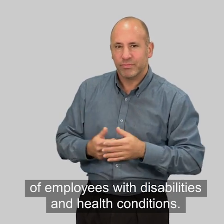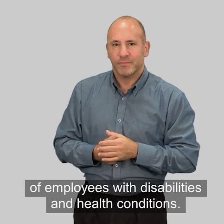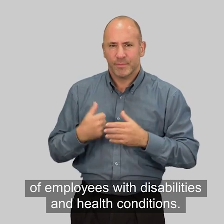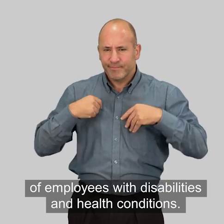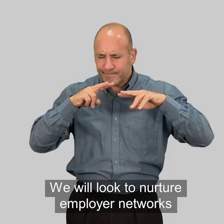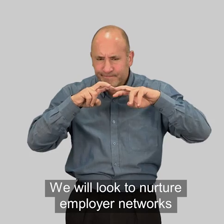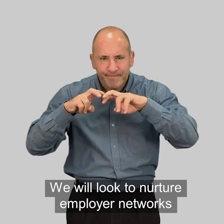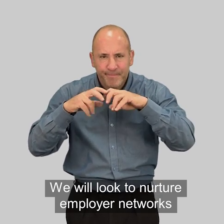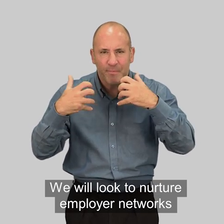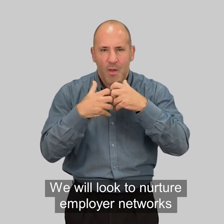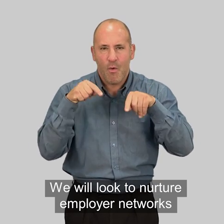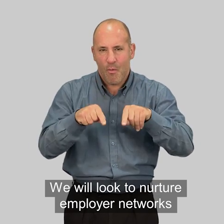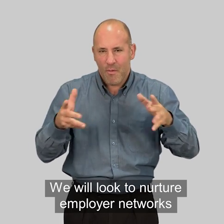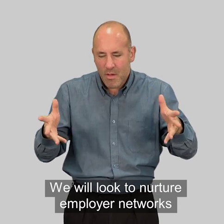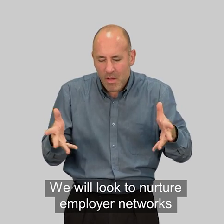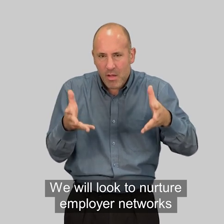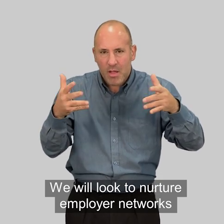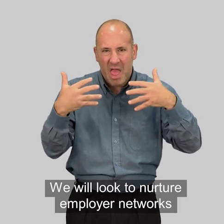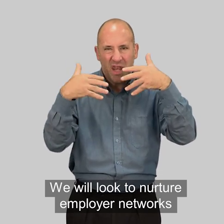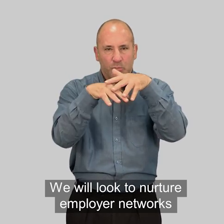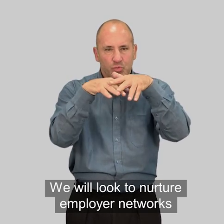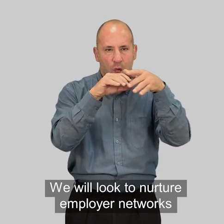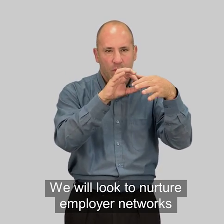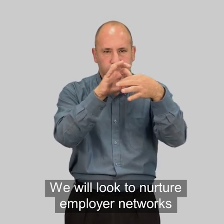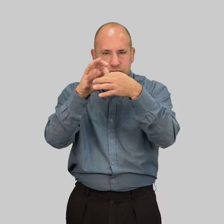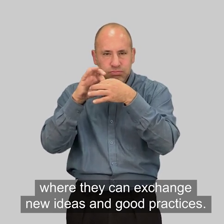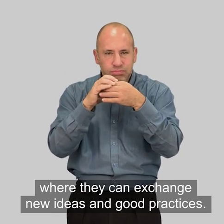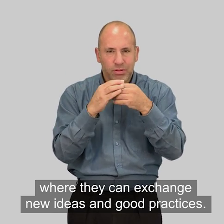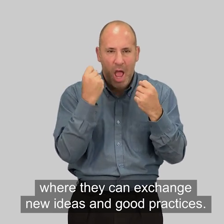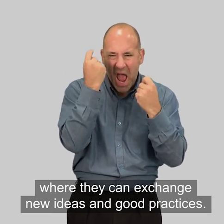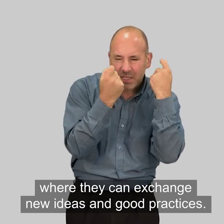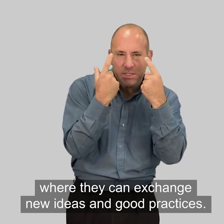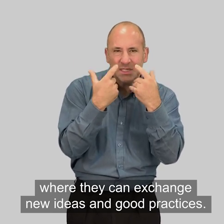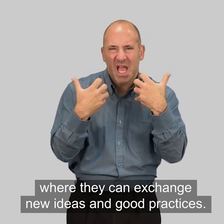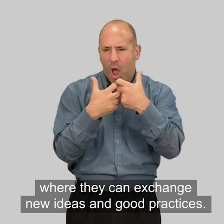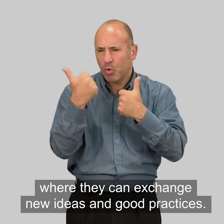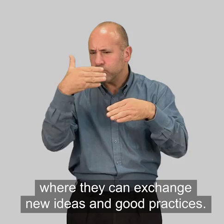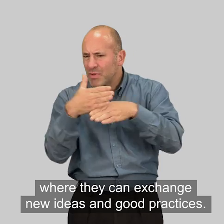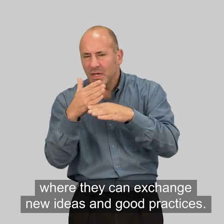We will look to nurture employer networks where they can exchange new ideas and good